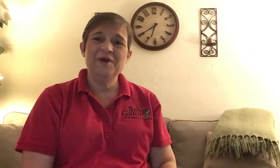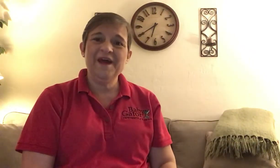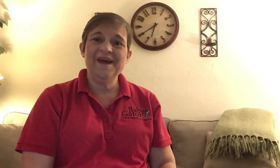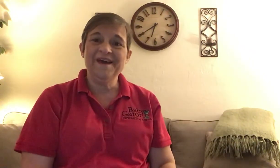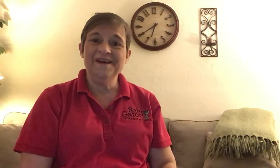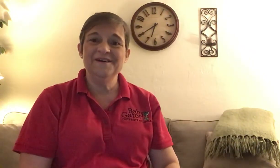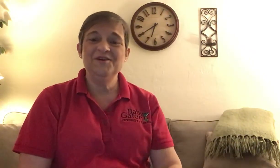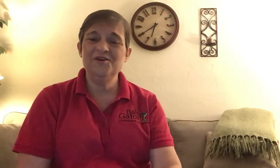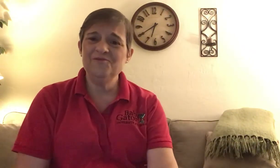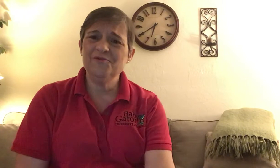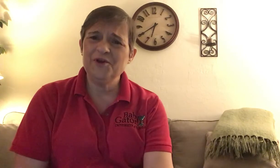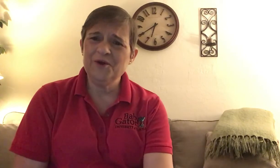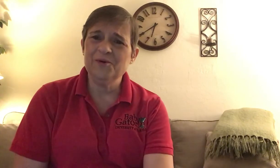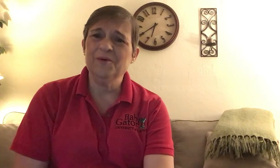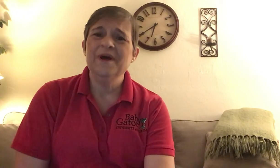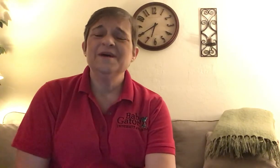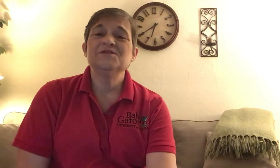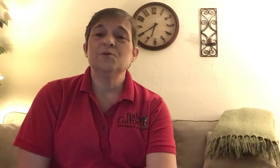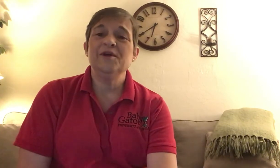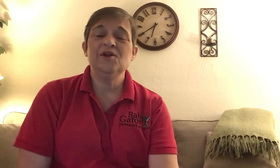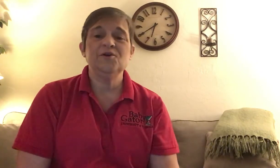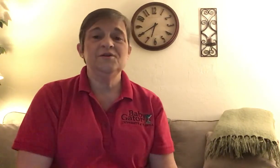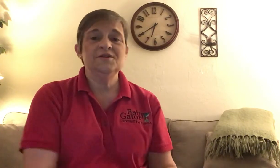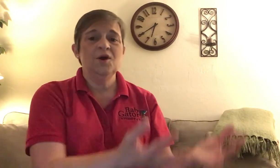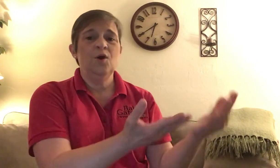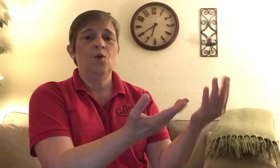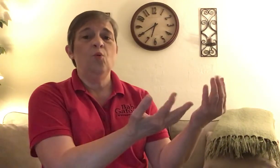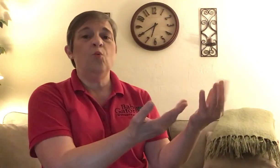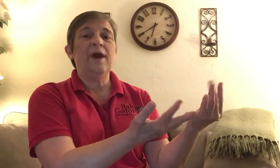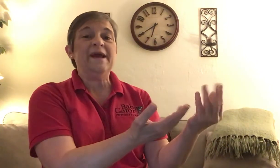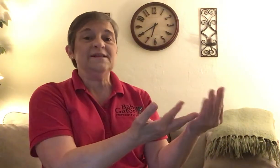Okay, good for you. So we learned wait.